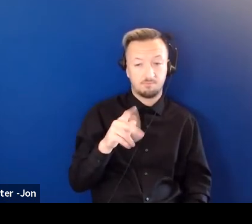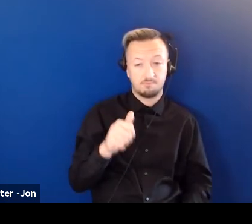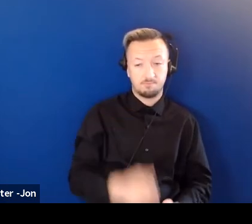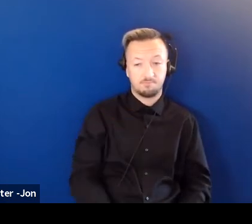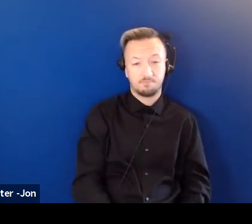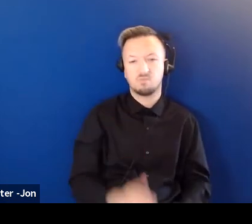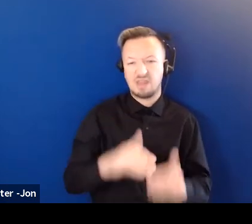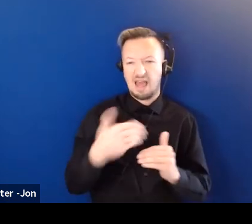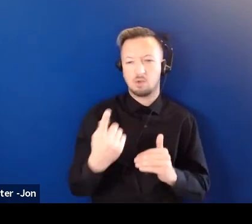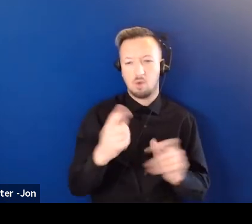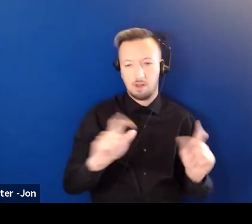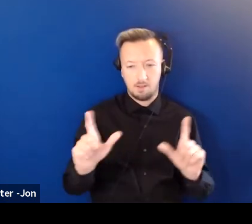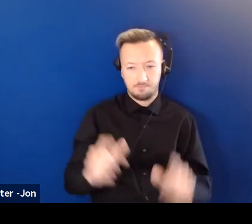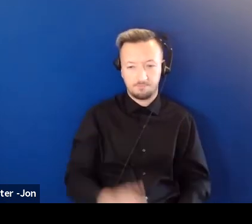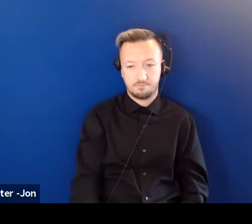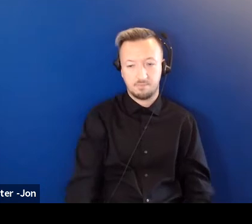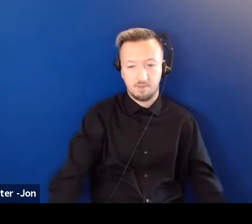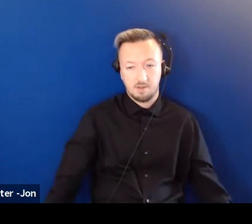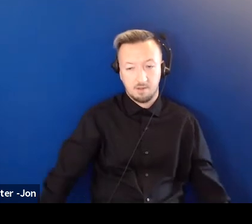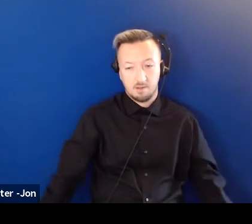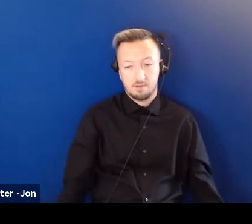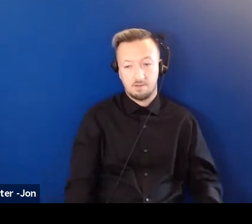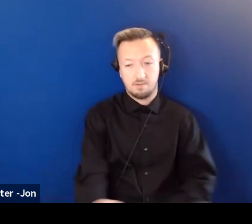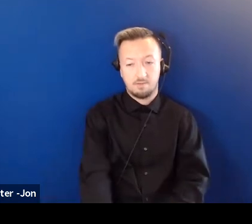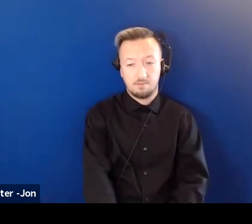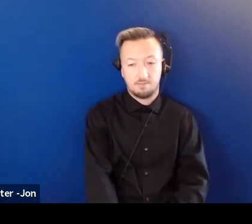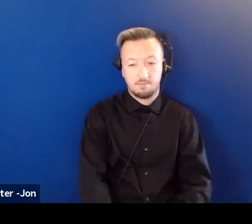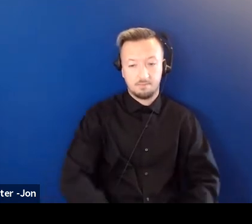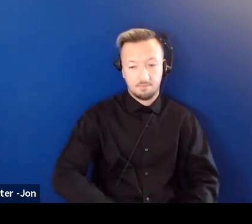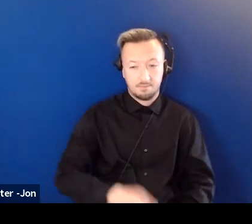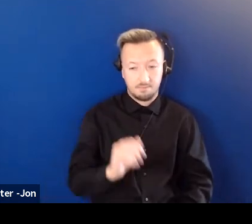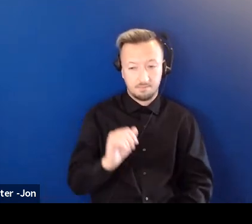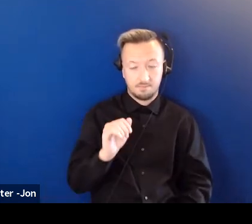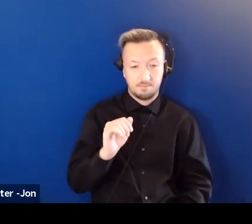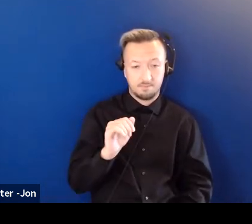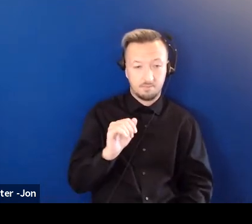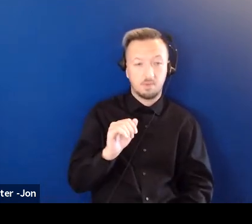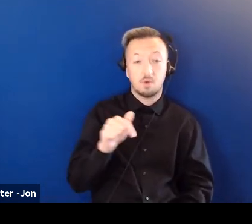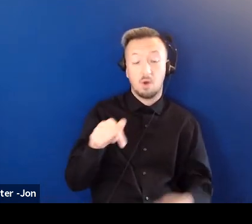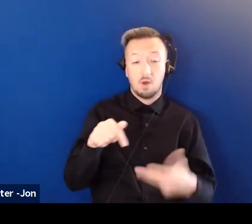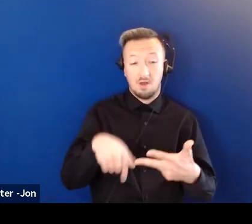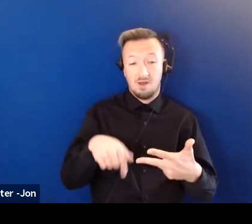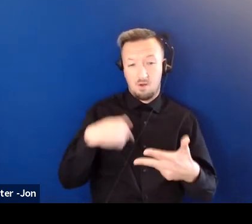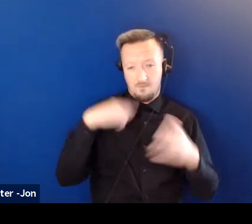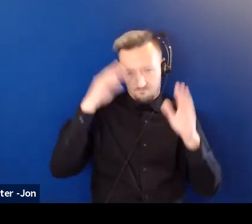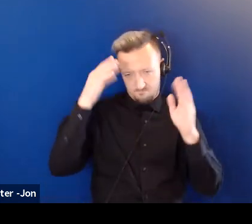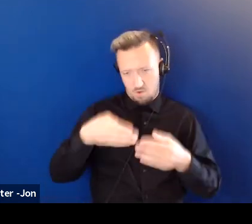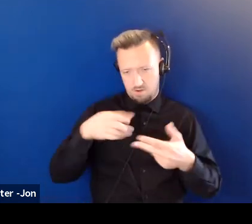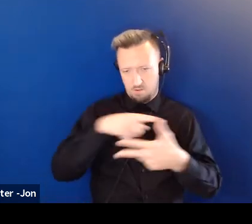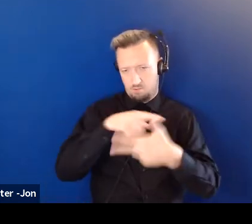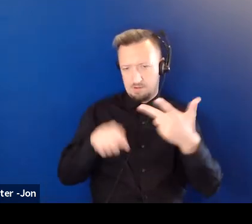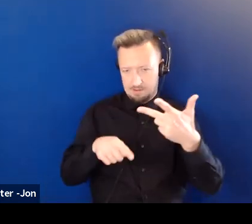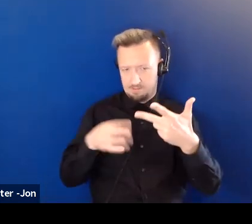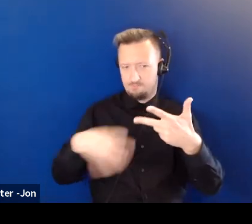Next slide, please. All right. So why? There are 3 main topics we discussed when creating this presentation, and that we really feel point